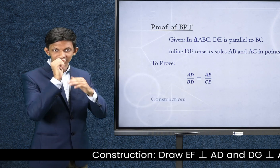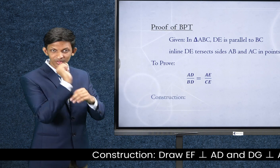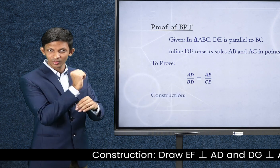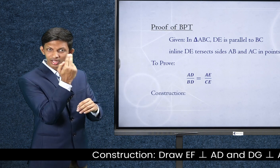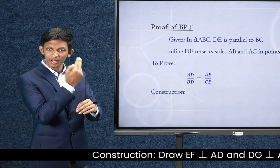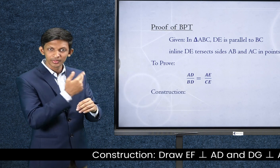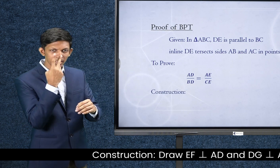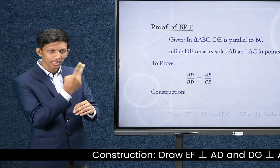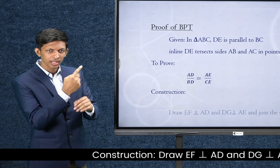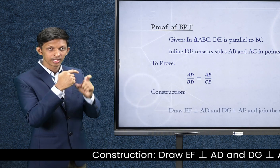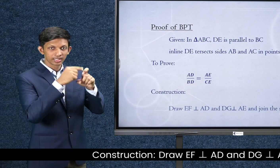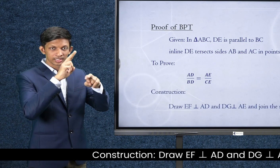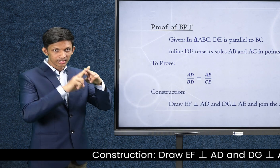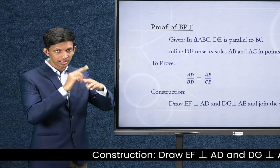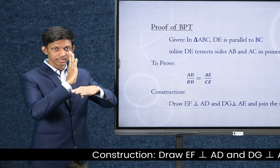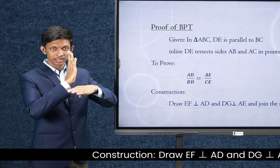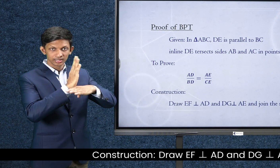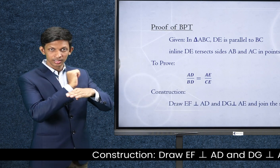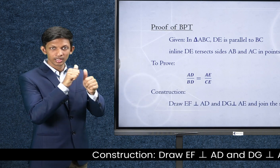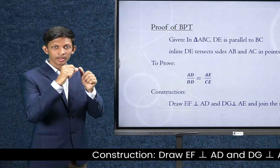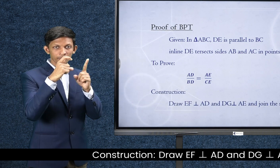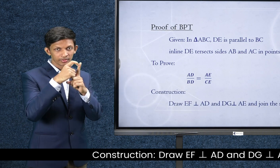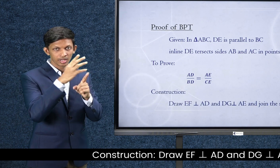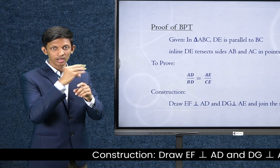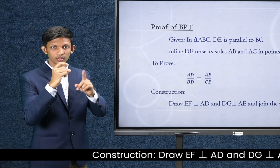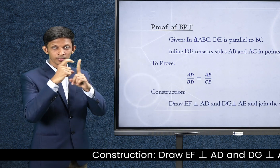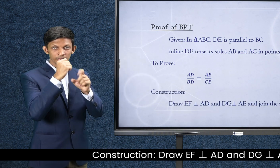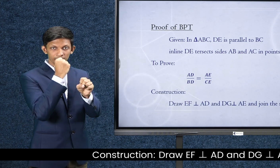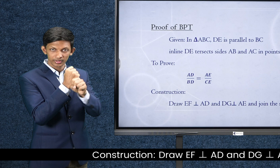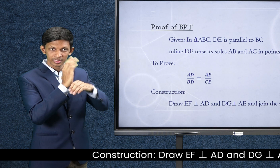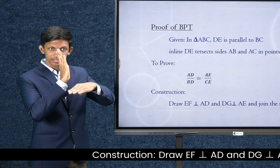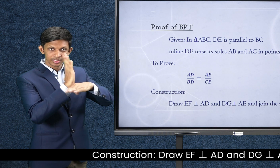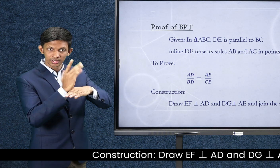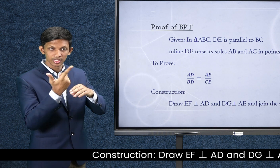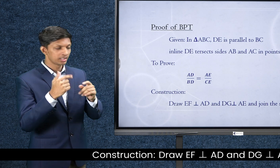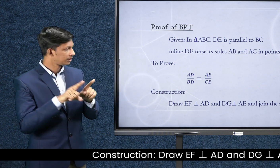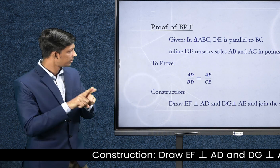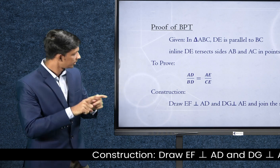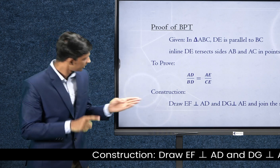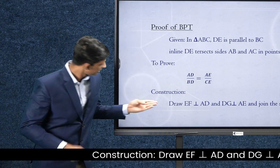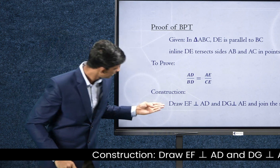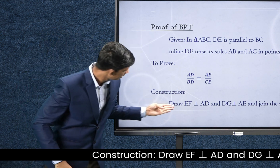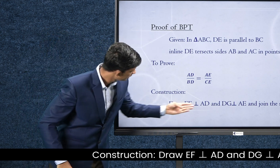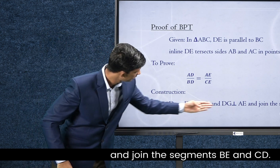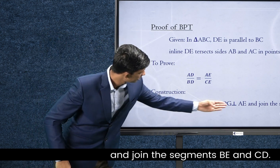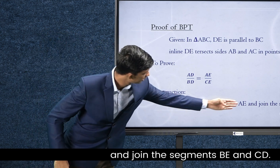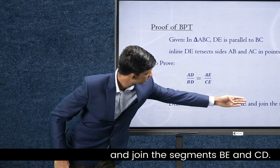Construction. Draw EF perpendicular to AD and DG perpendicular to AE and join the